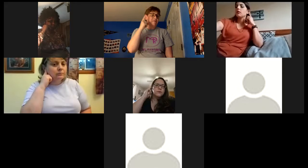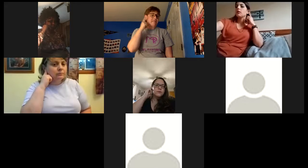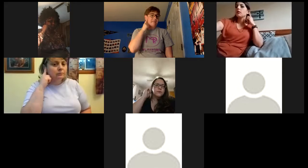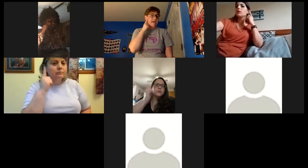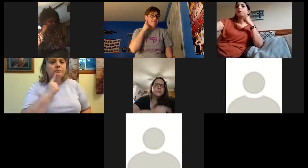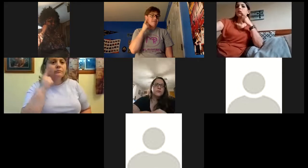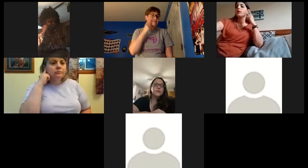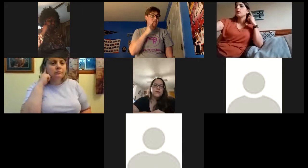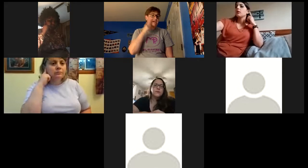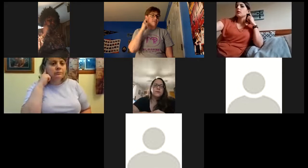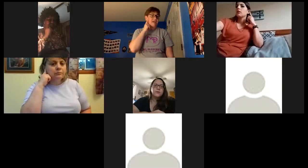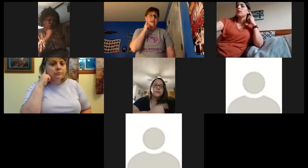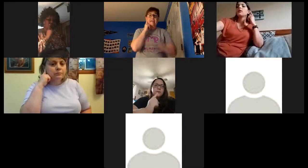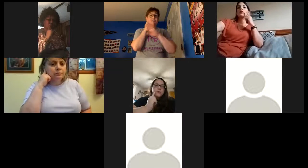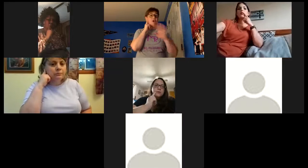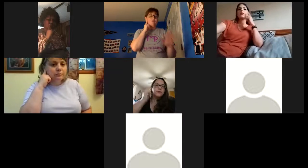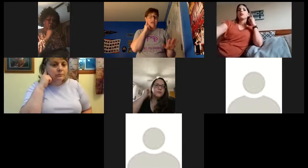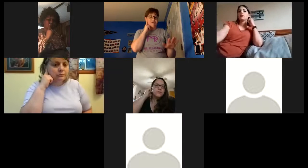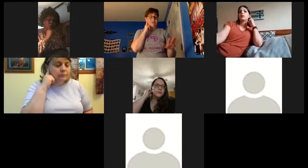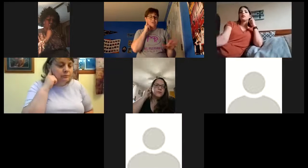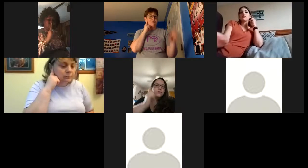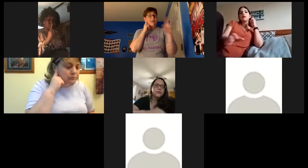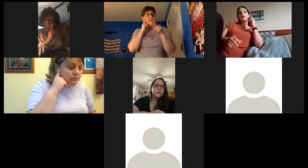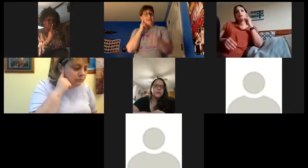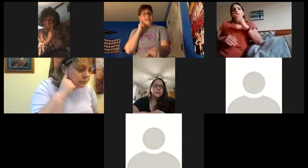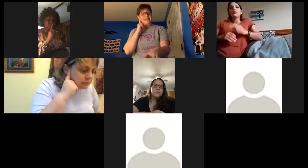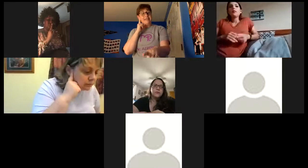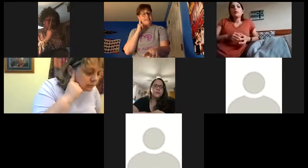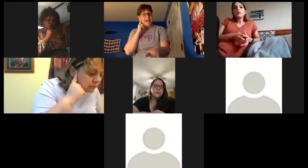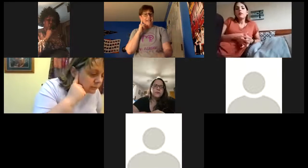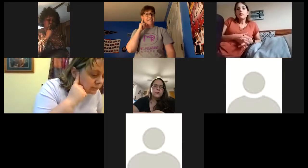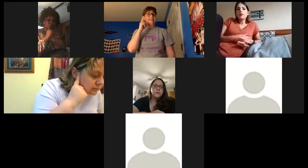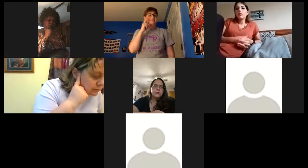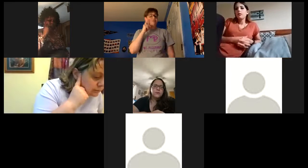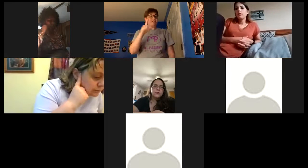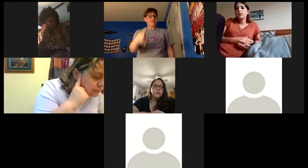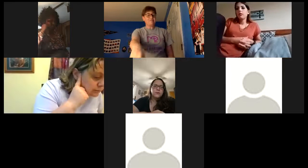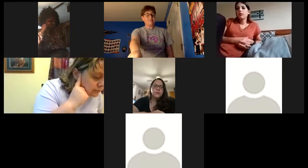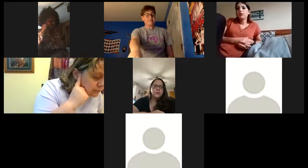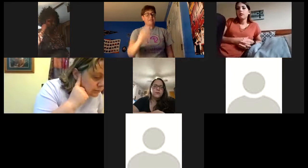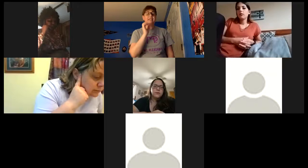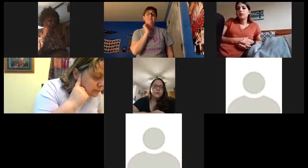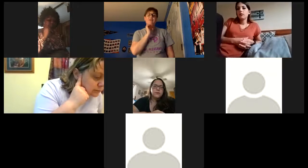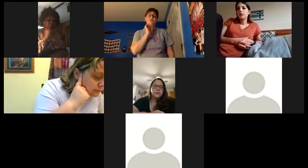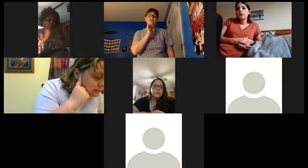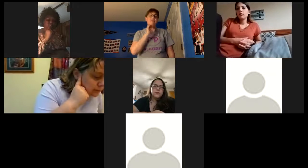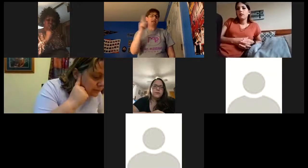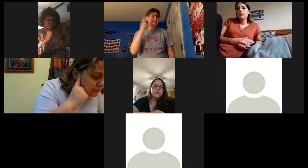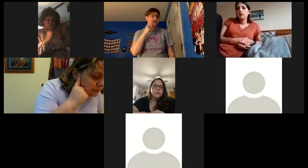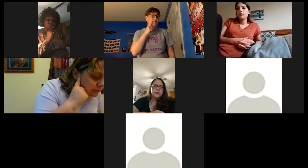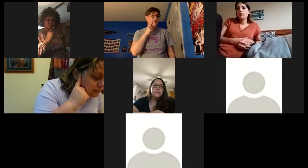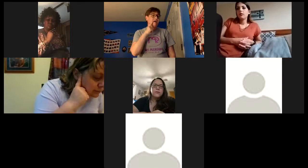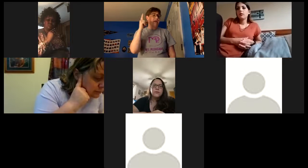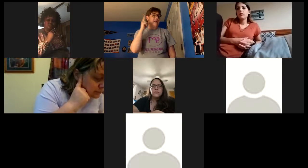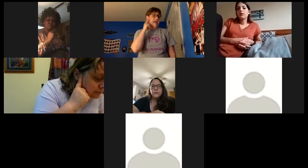So it means deaf, deaf. And that's all you have to do. In the sign, or in the picture on the